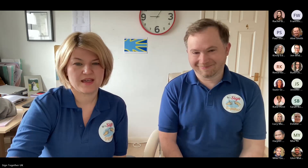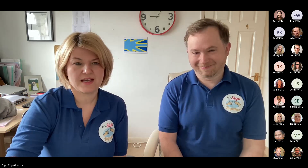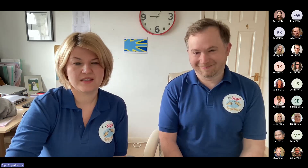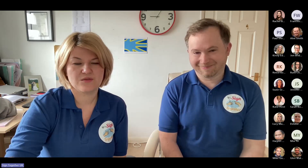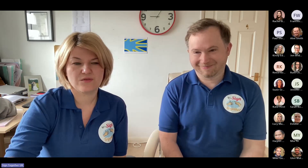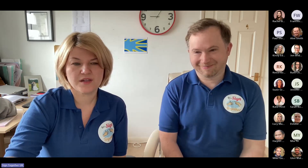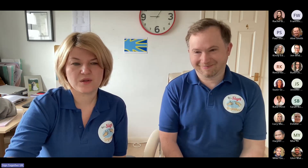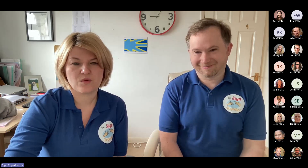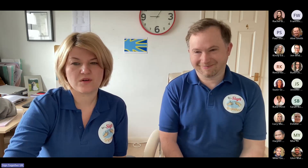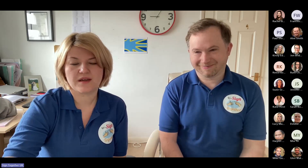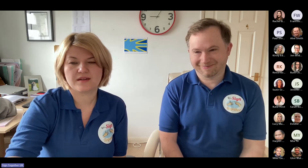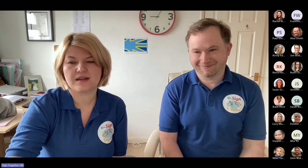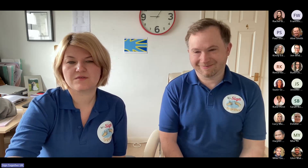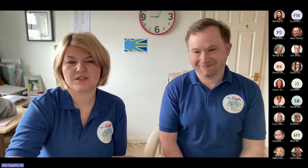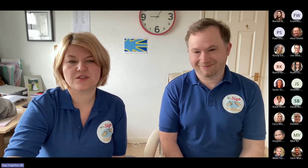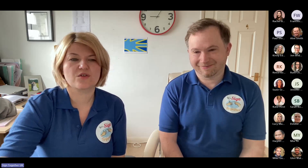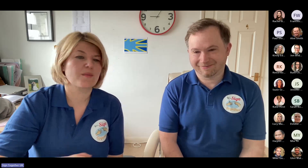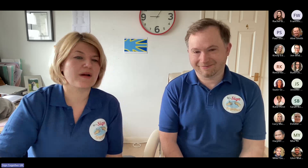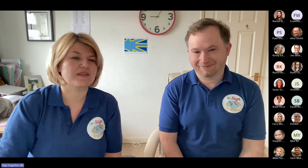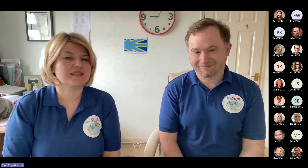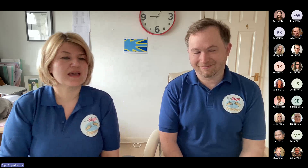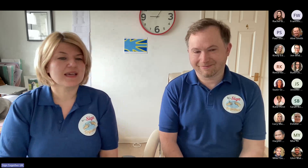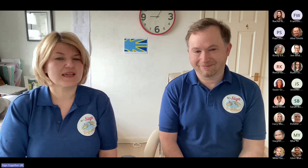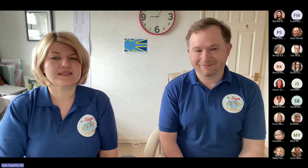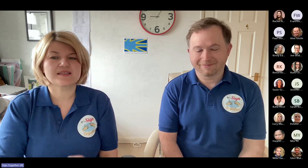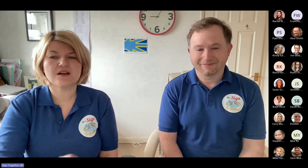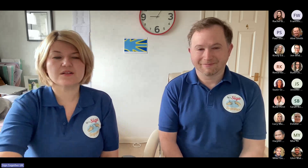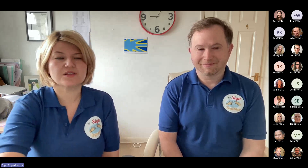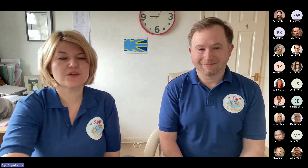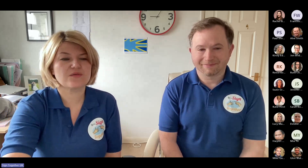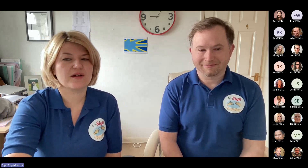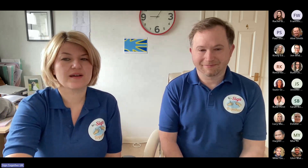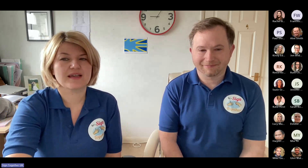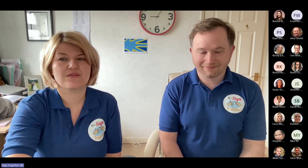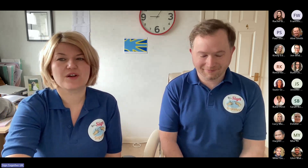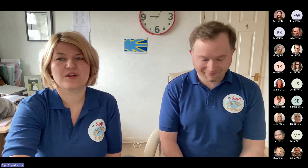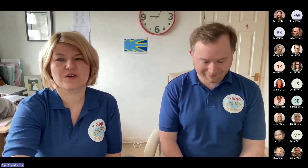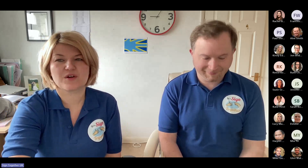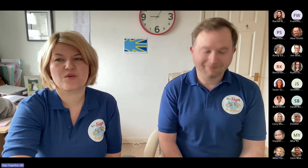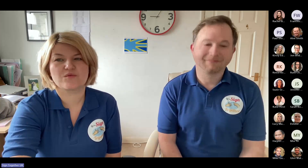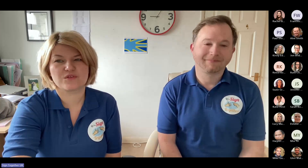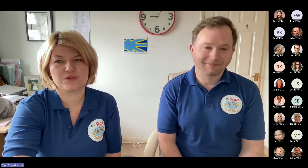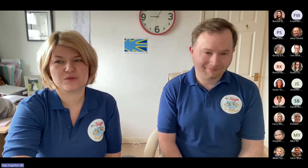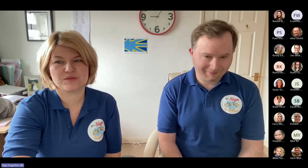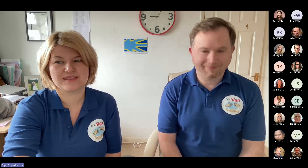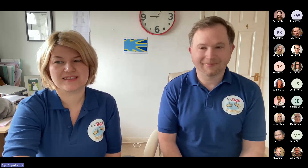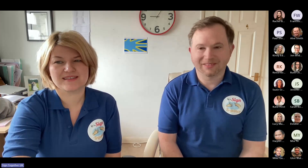And then the final one, and I'll let Richard talk about this, is start over if I look confused.